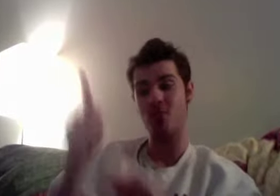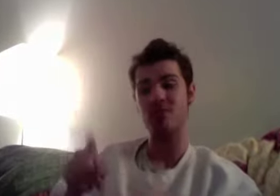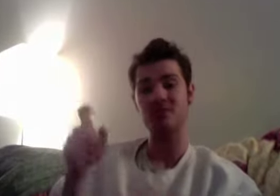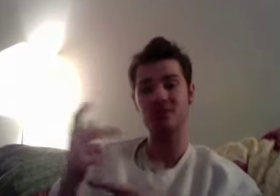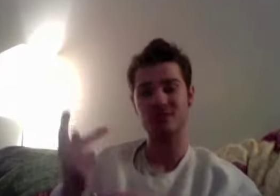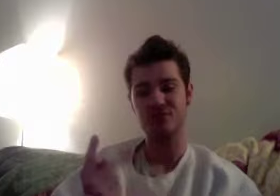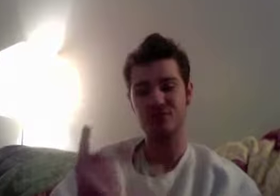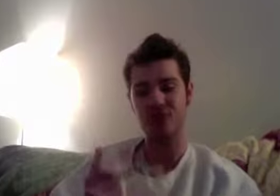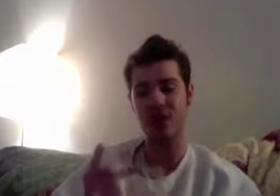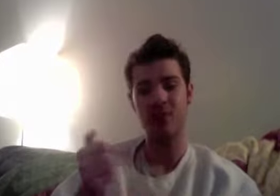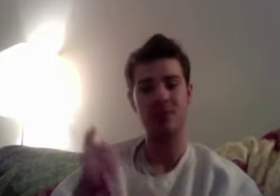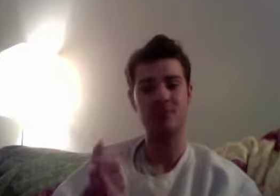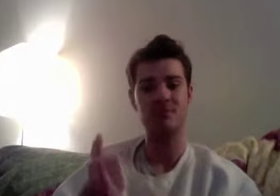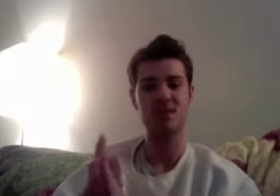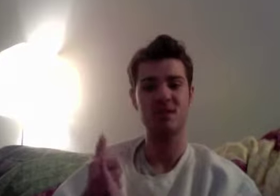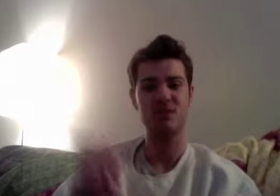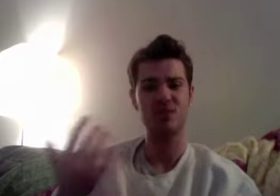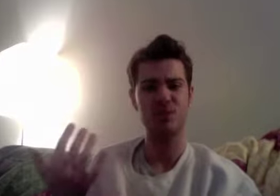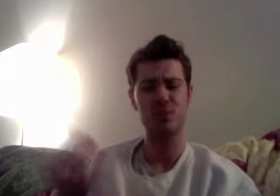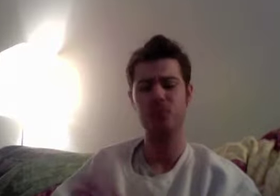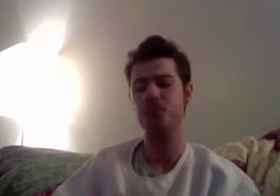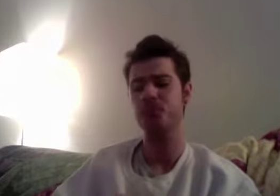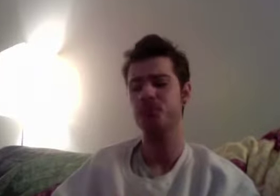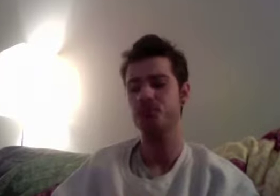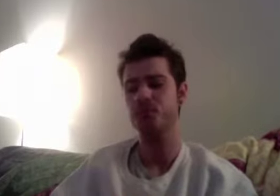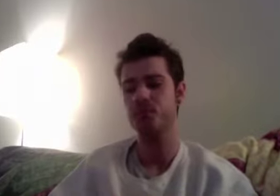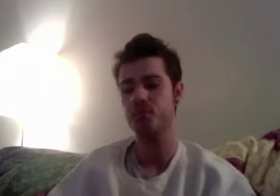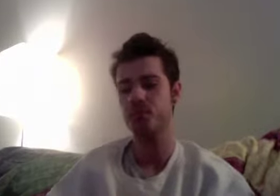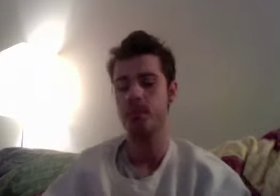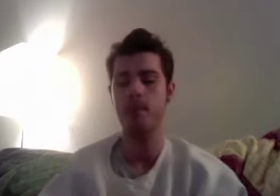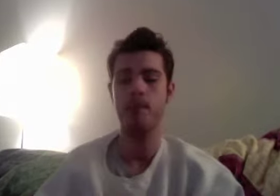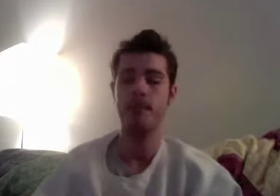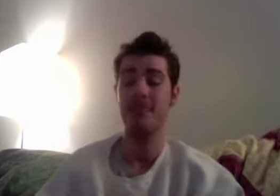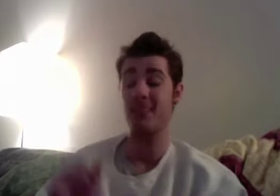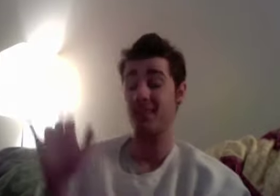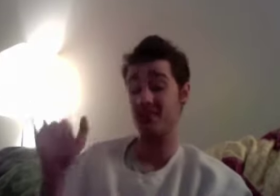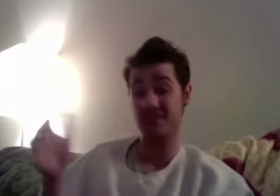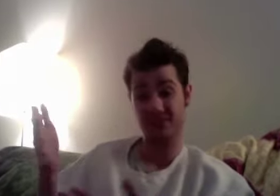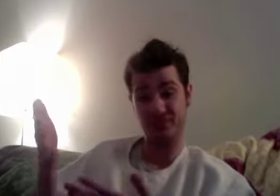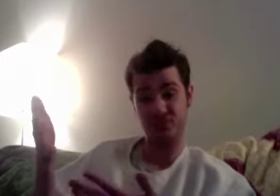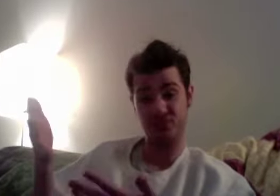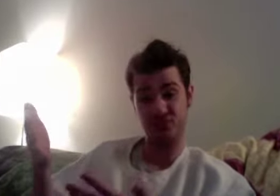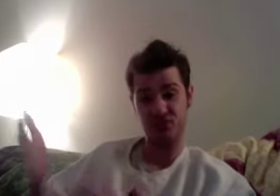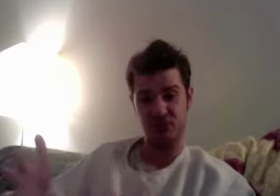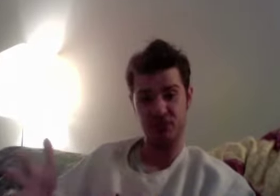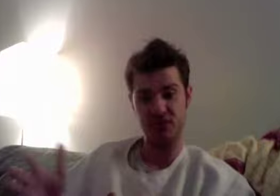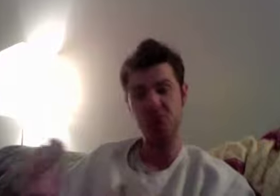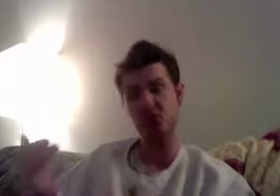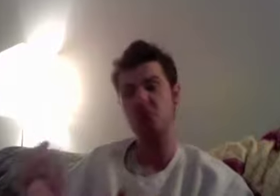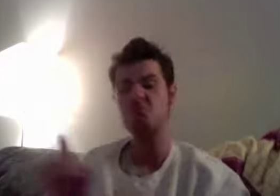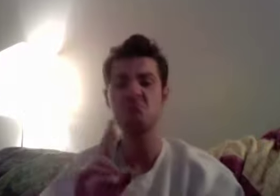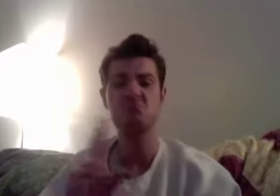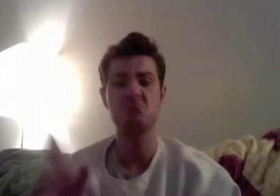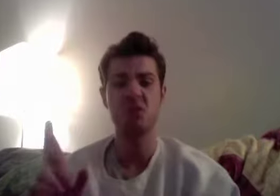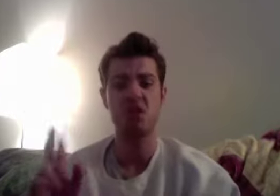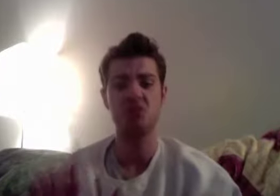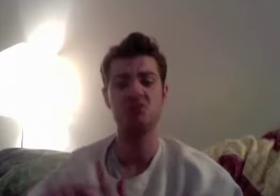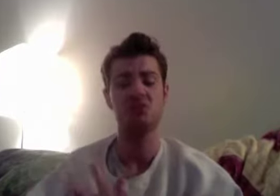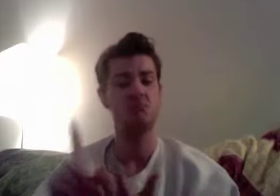someone to have to do manually. Once that's been done, then you're basically pretty much ready to go and start printing the checks. What